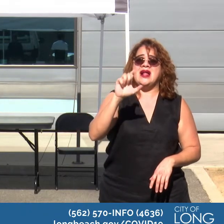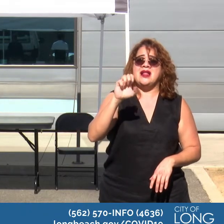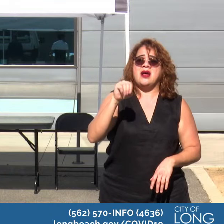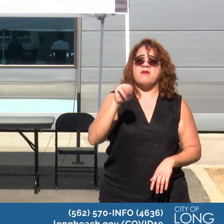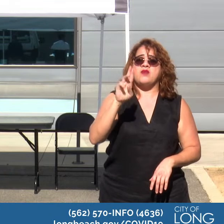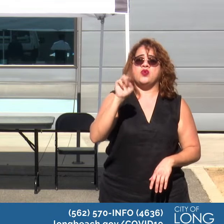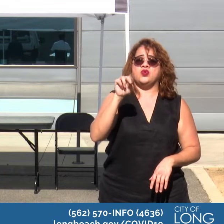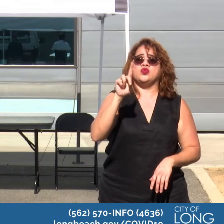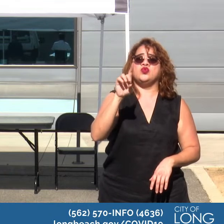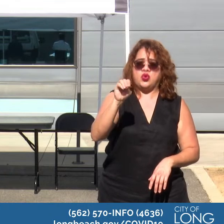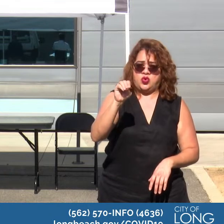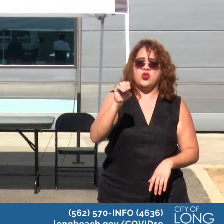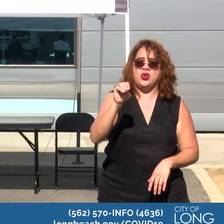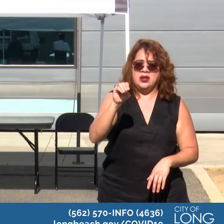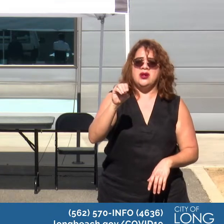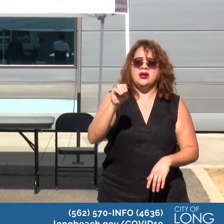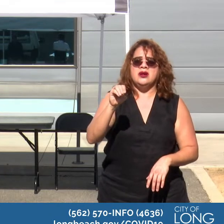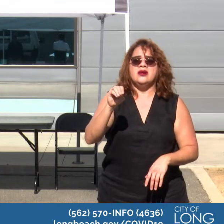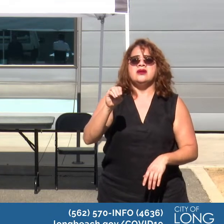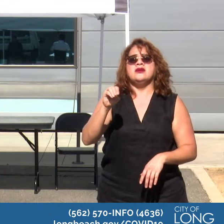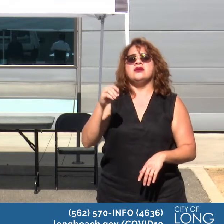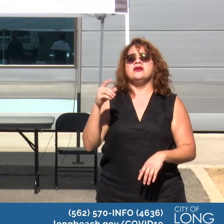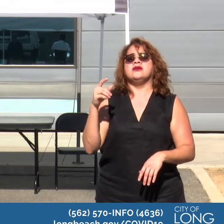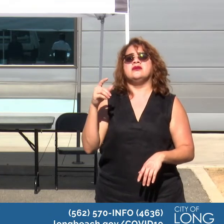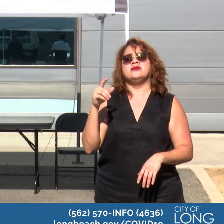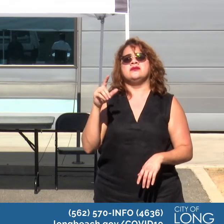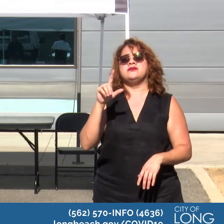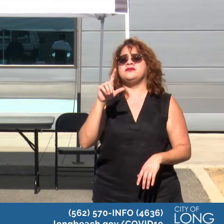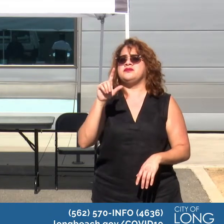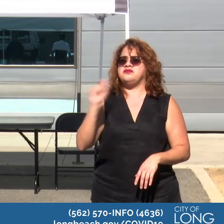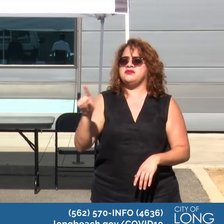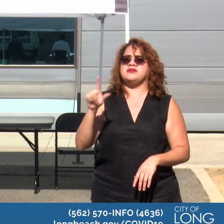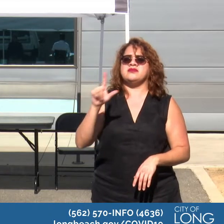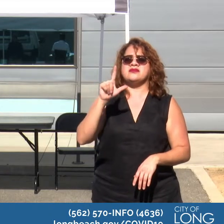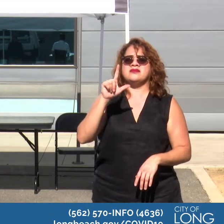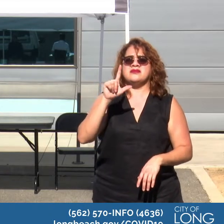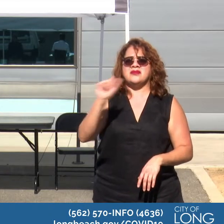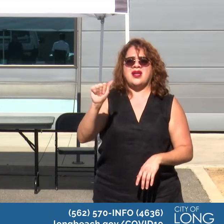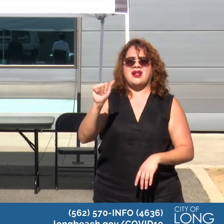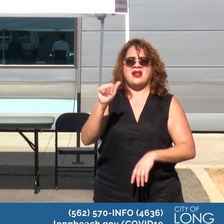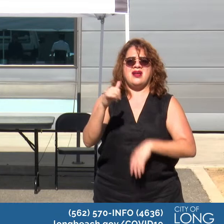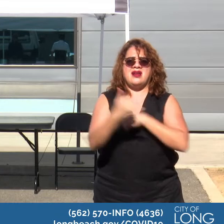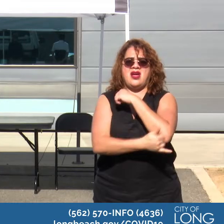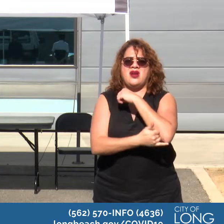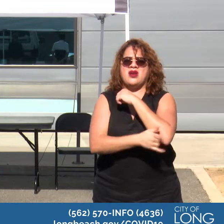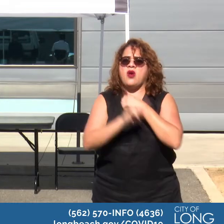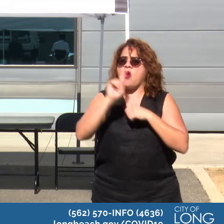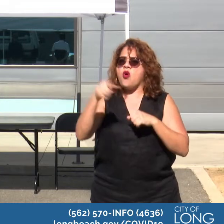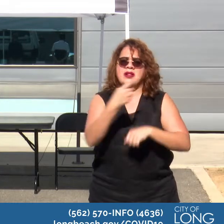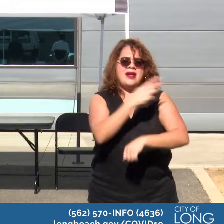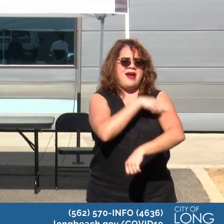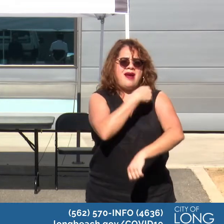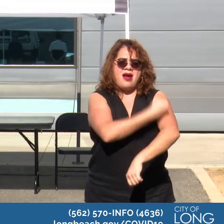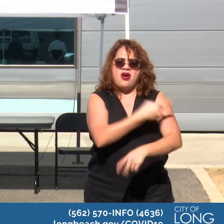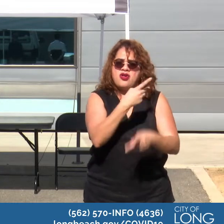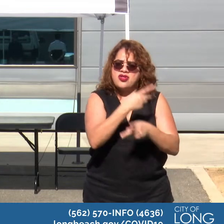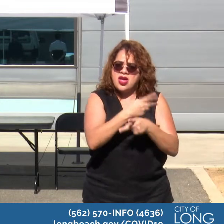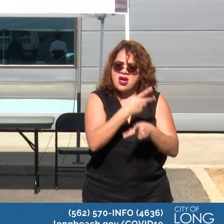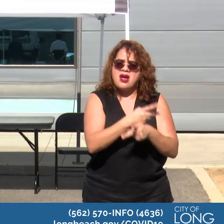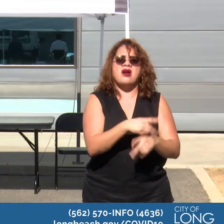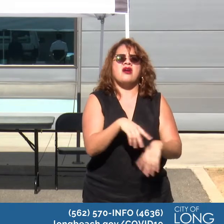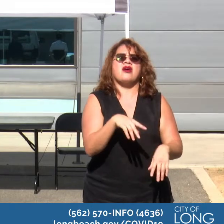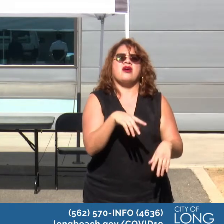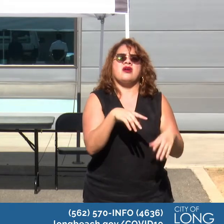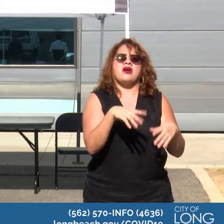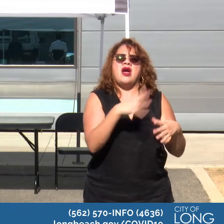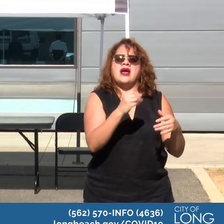question: Los Angeles County is still only vaccinating healthcare workers and people living in assisted care facilities. Can you